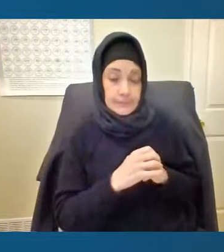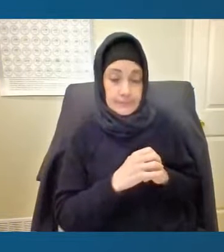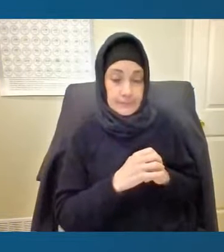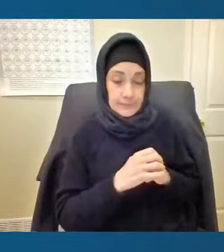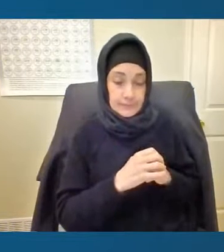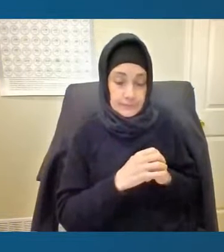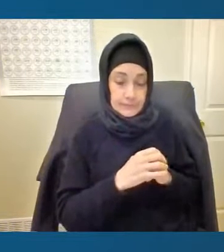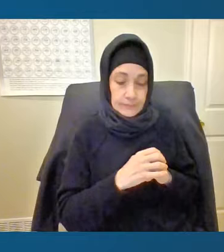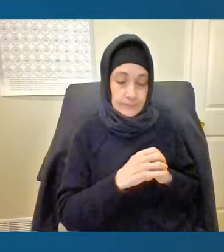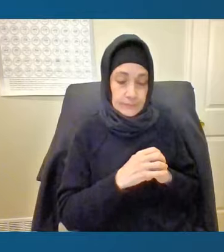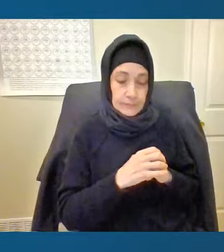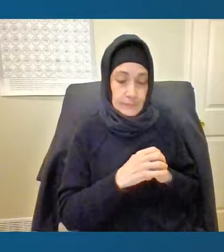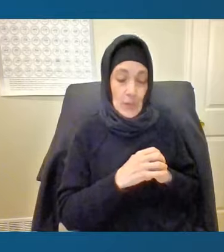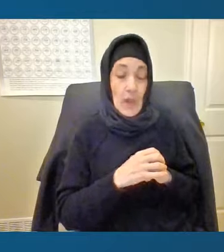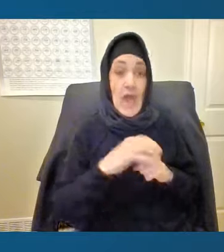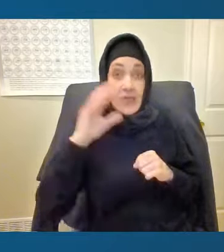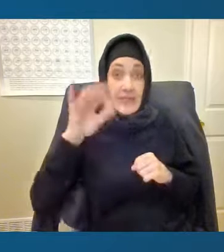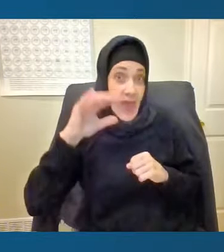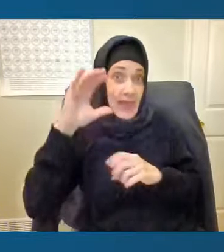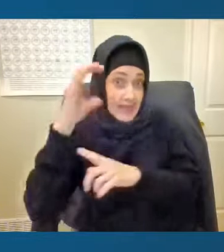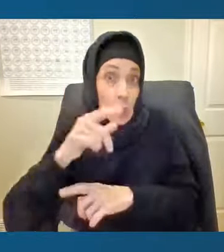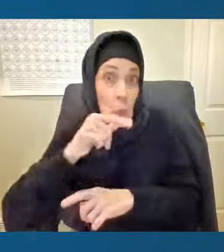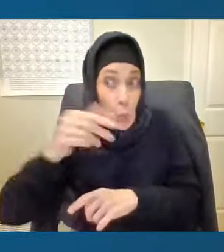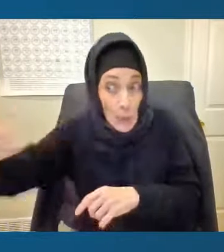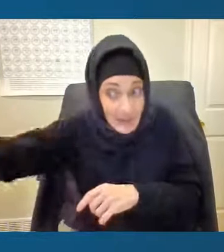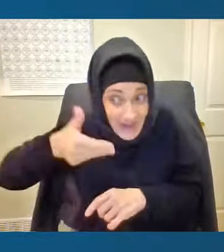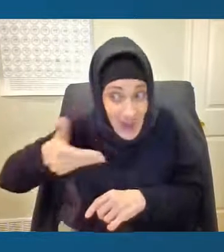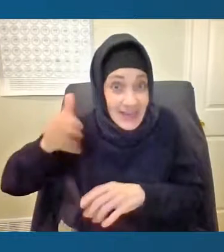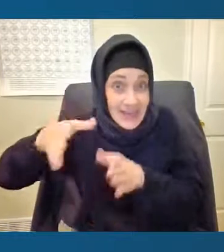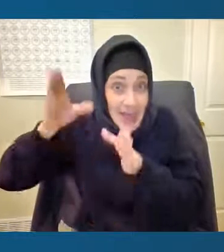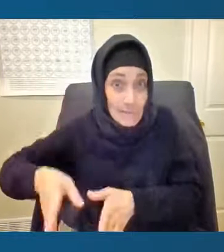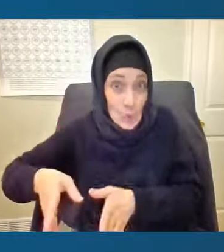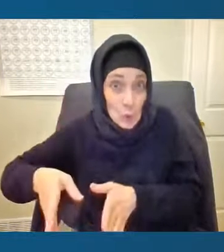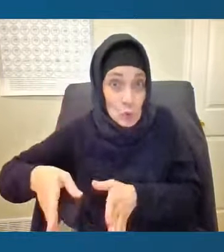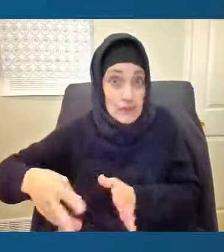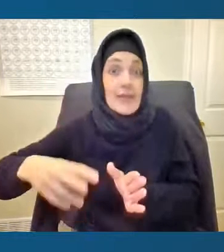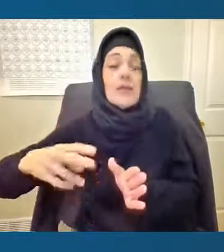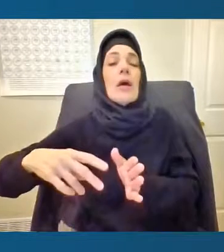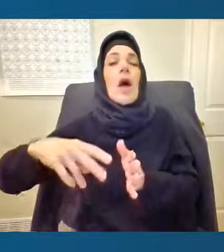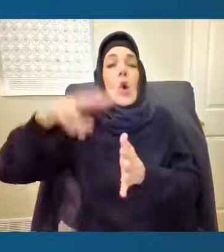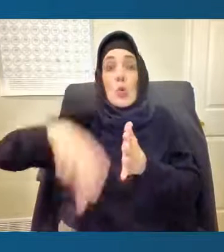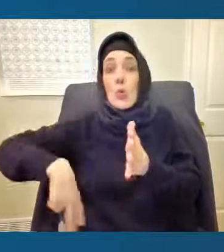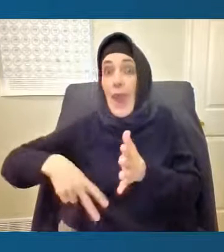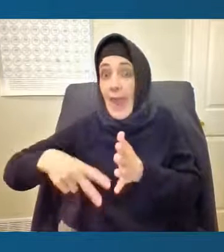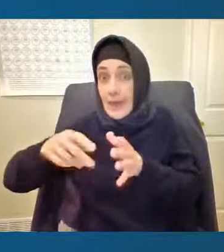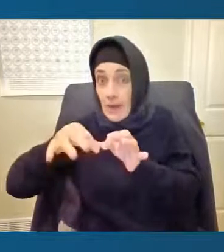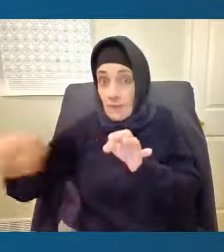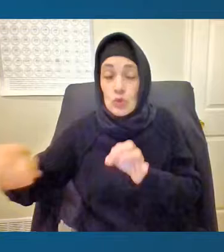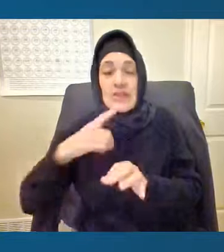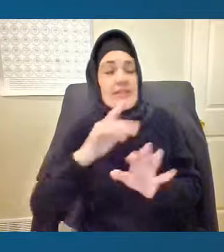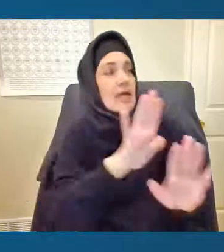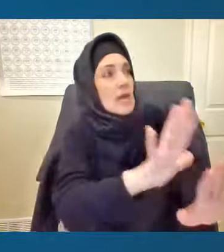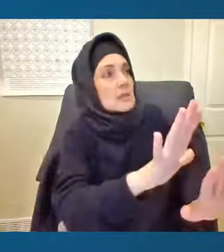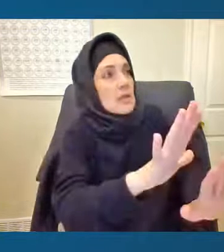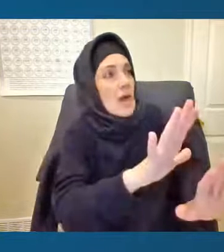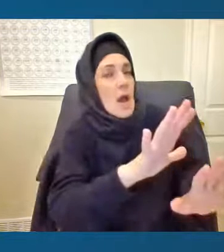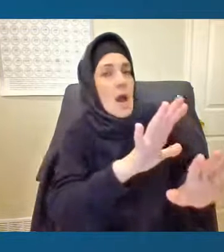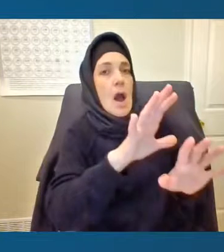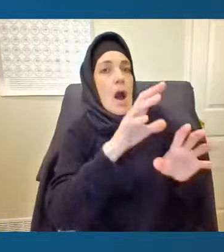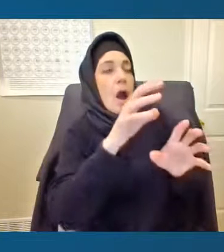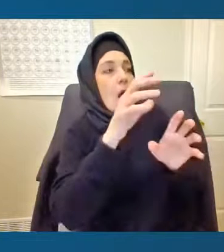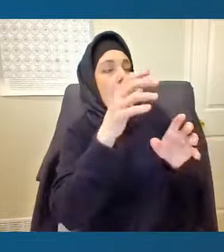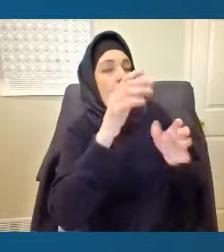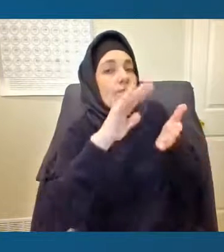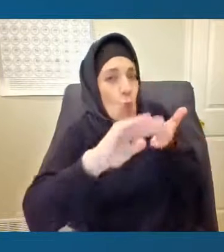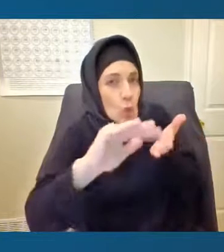The cousin who had invited him read this verse, grab onto forgiveness and overlook the ignorant people. The